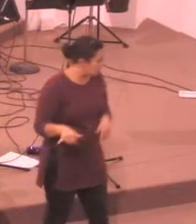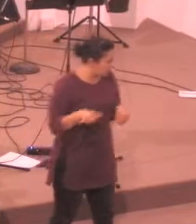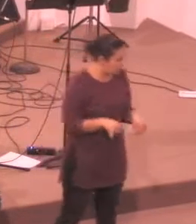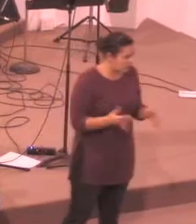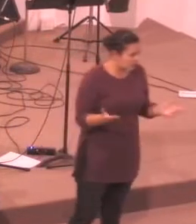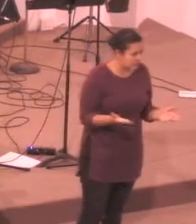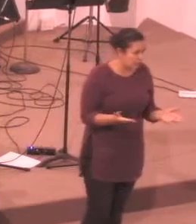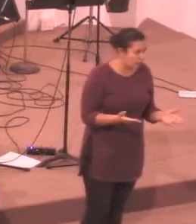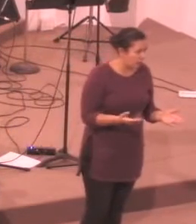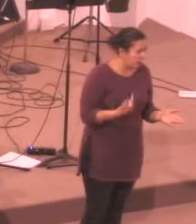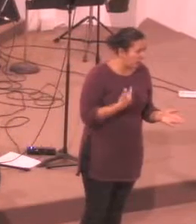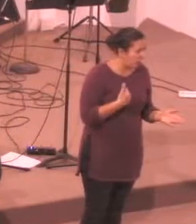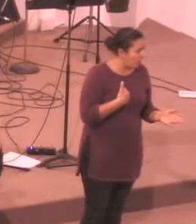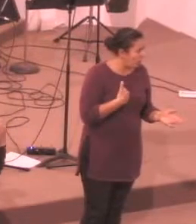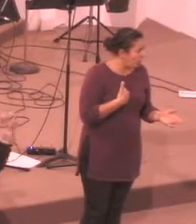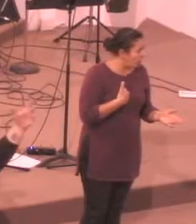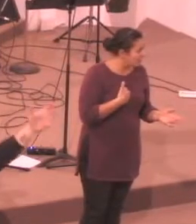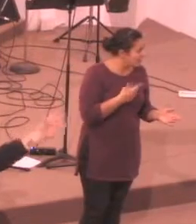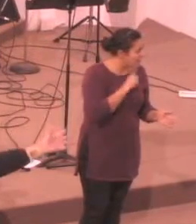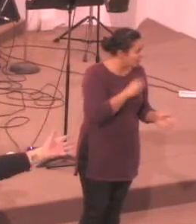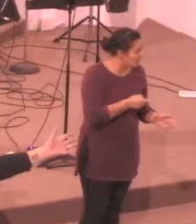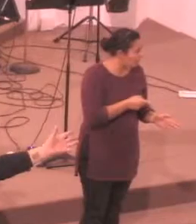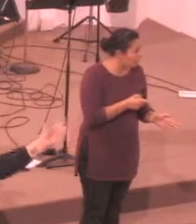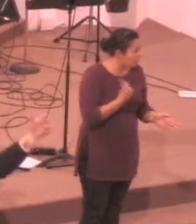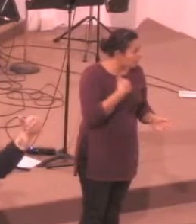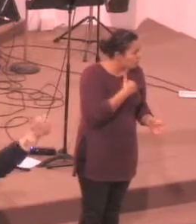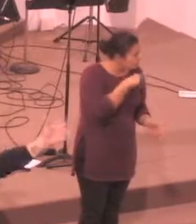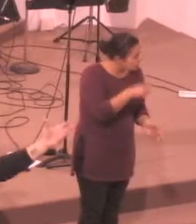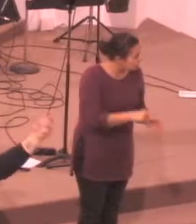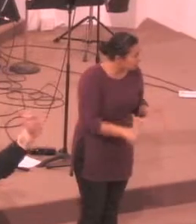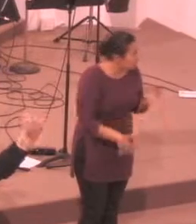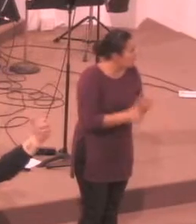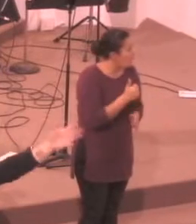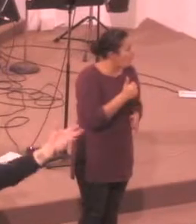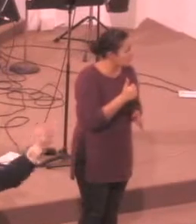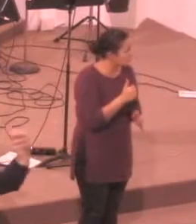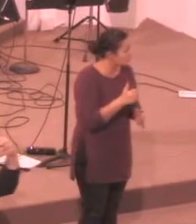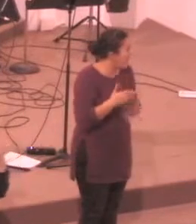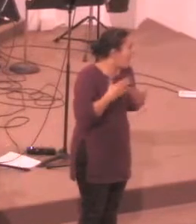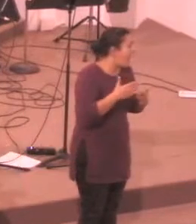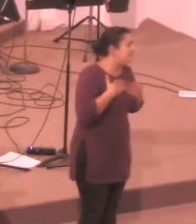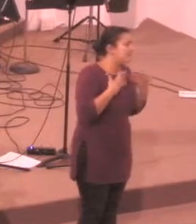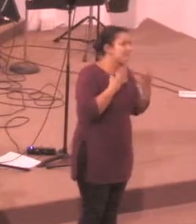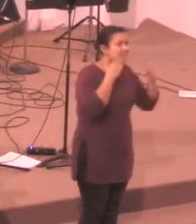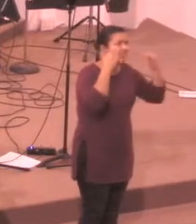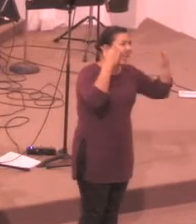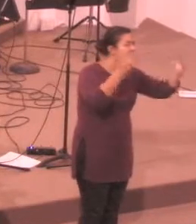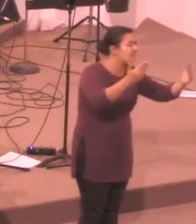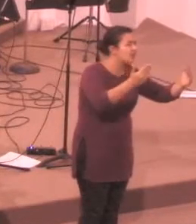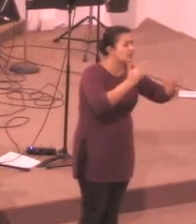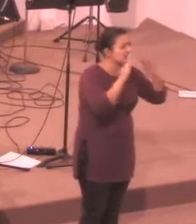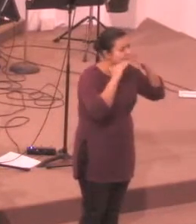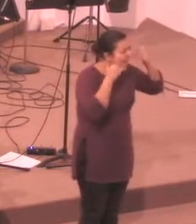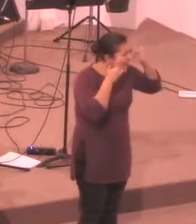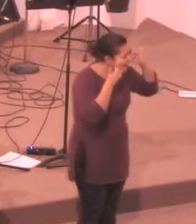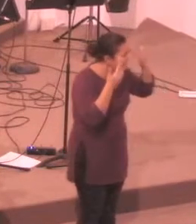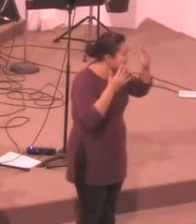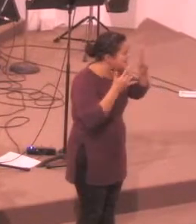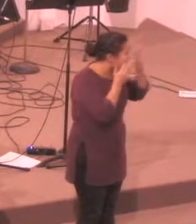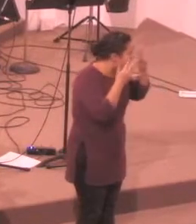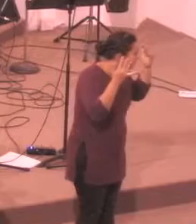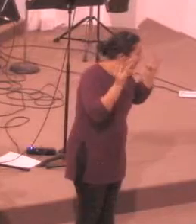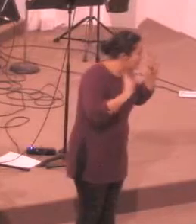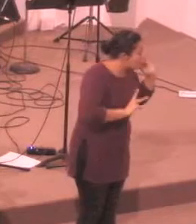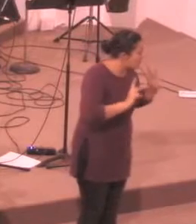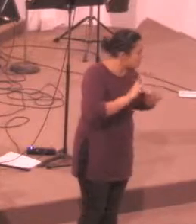When we should be the most grateful, joyful, thankful, smiling